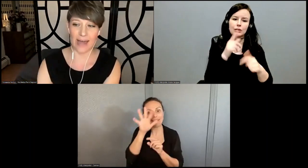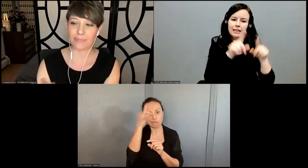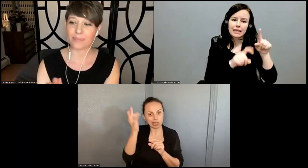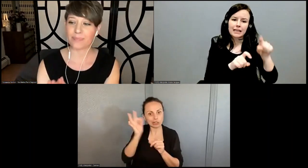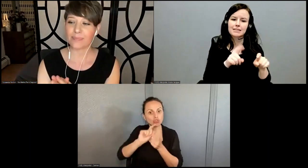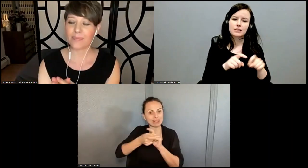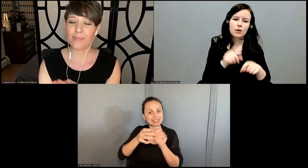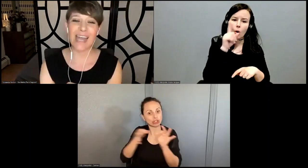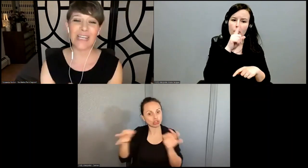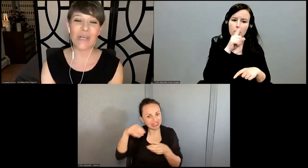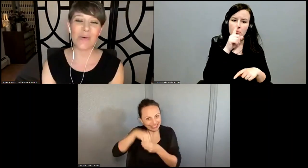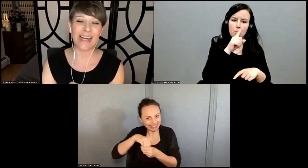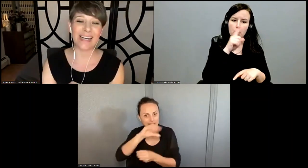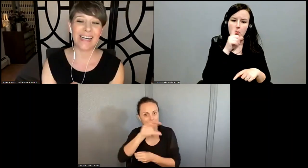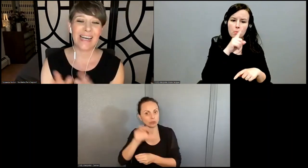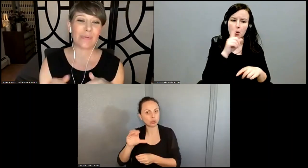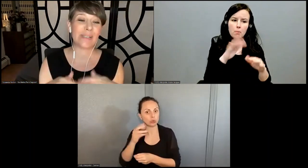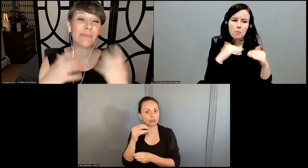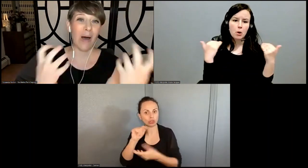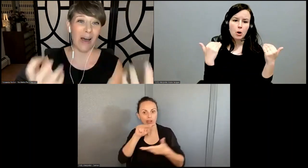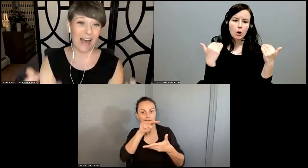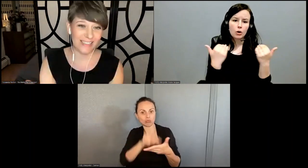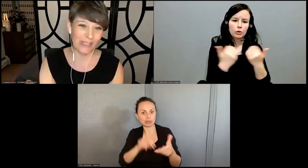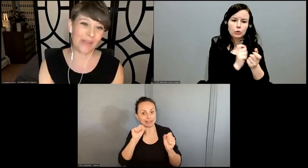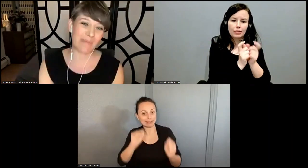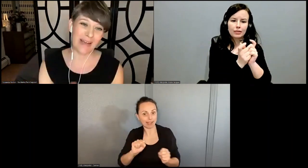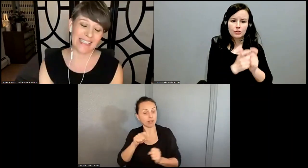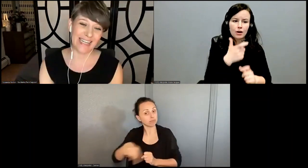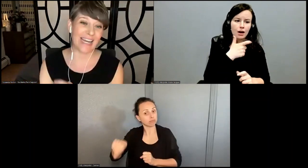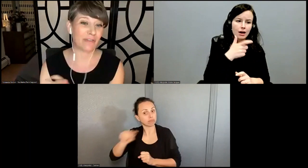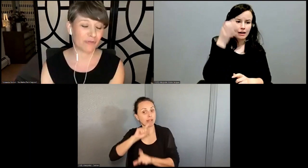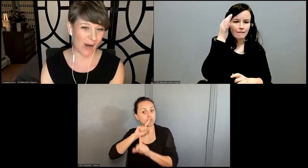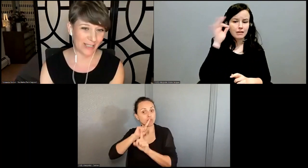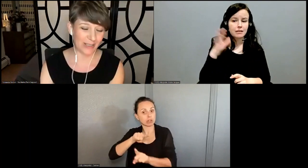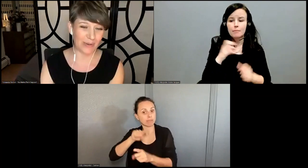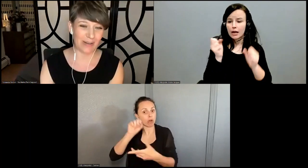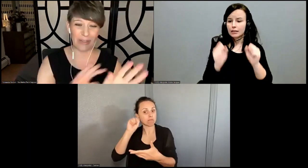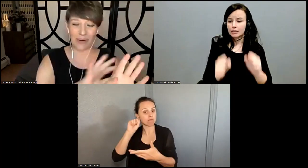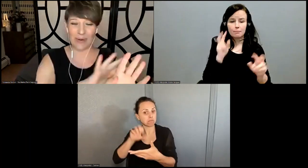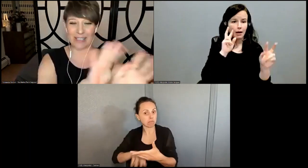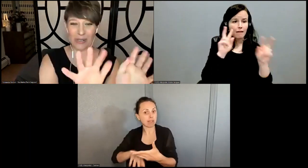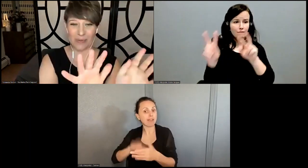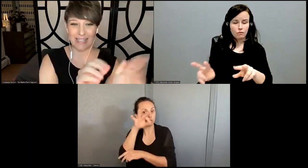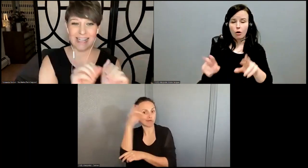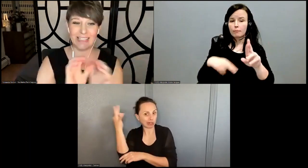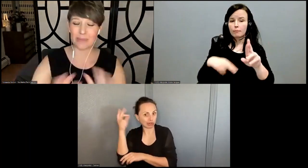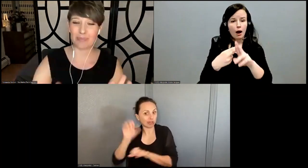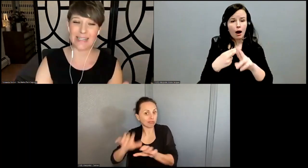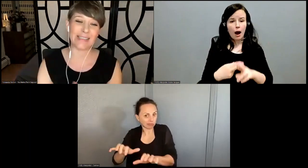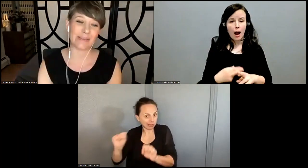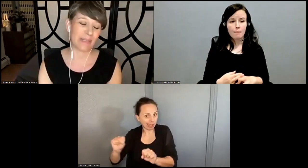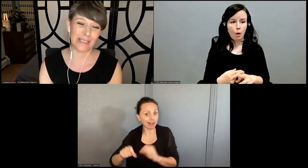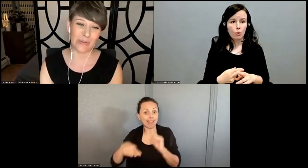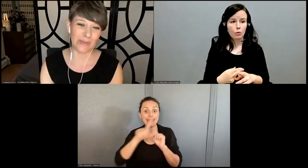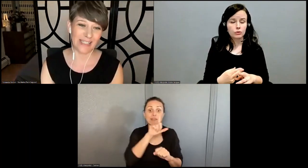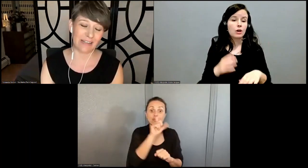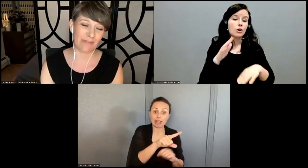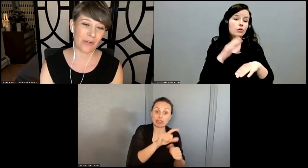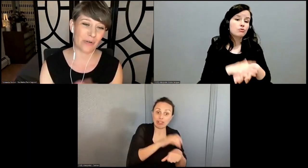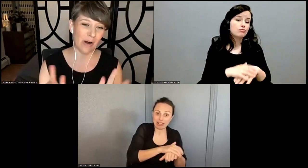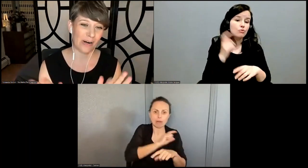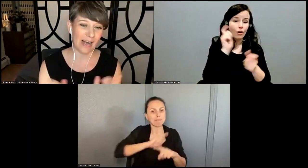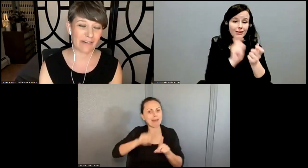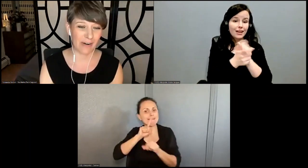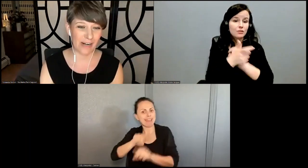Zoom chat. And you can respond to the Menti in French. So even though it shows in English, please use it